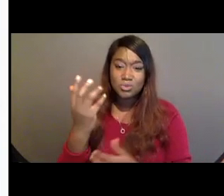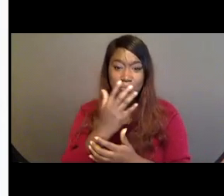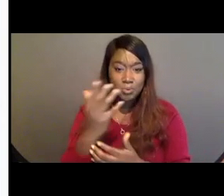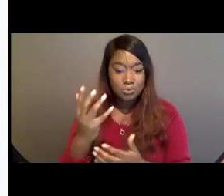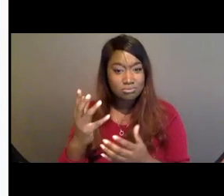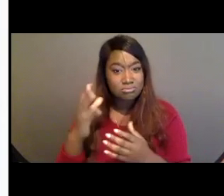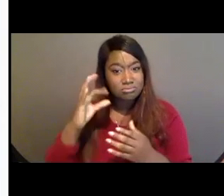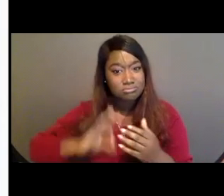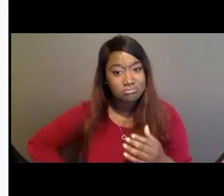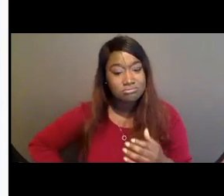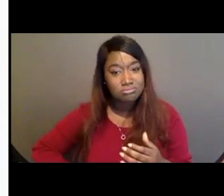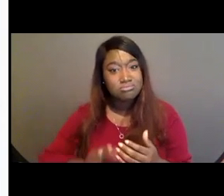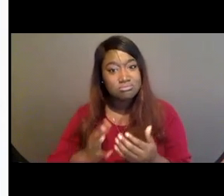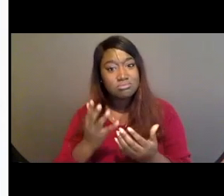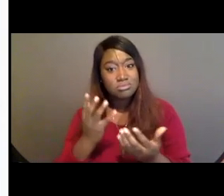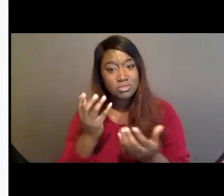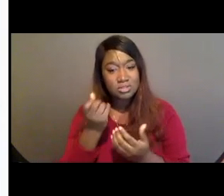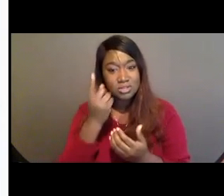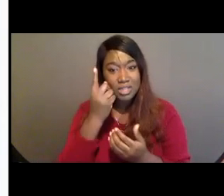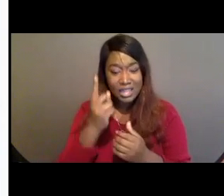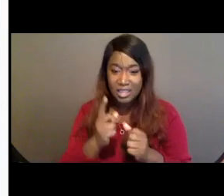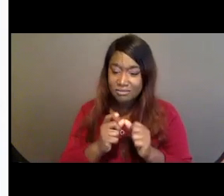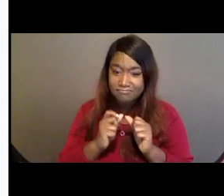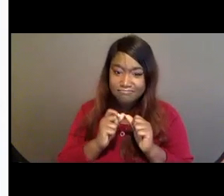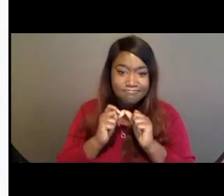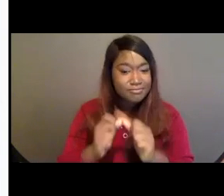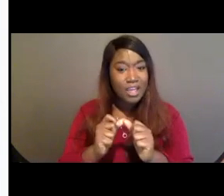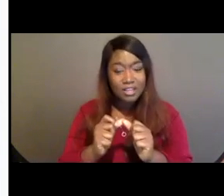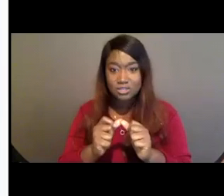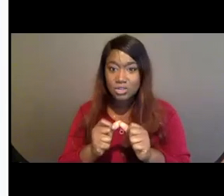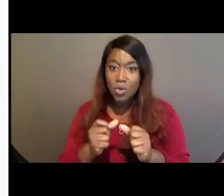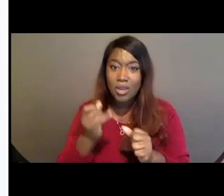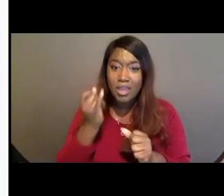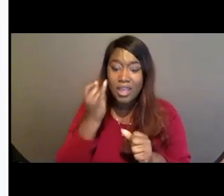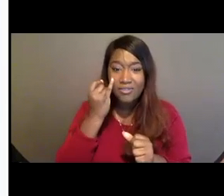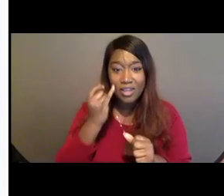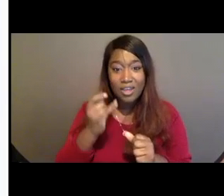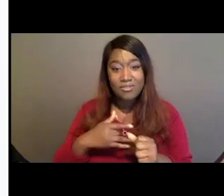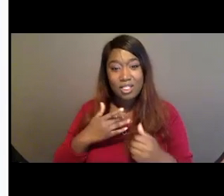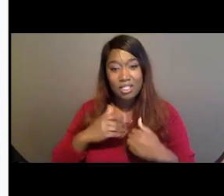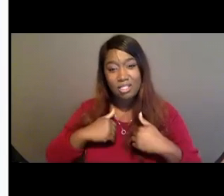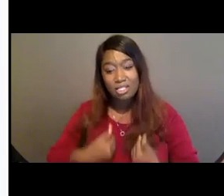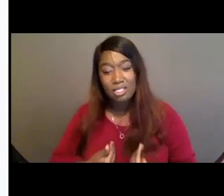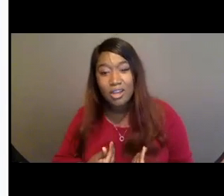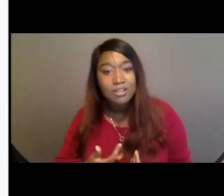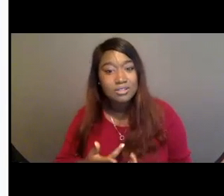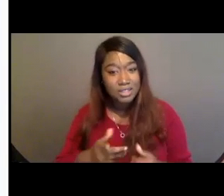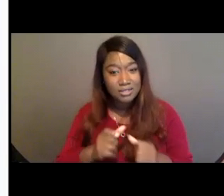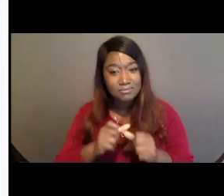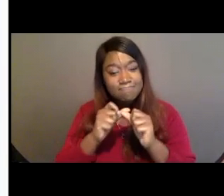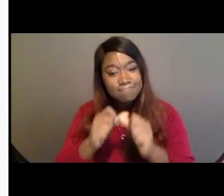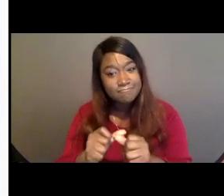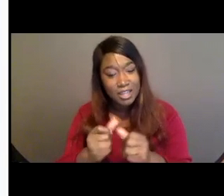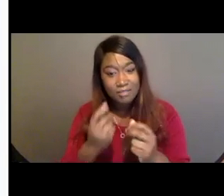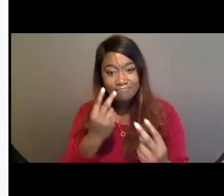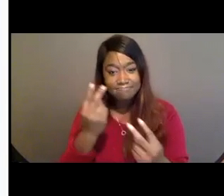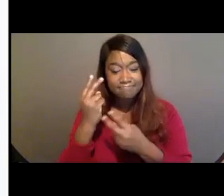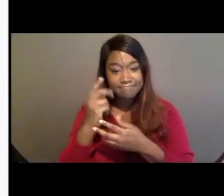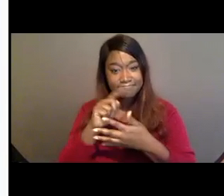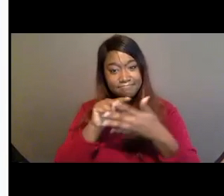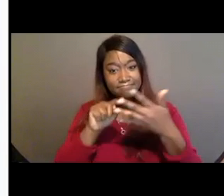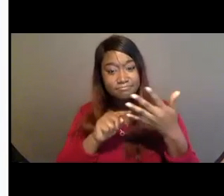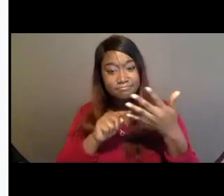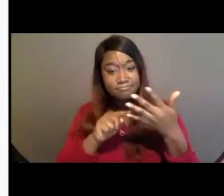of sustains me. There's an interesting experience for me having taught and been so used to being in